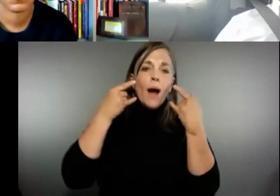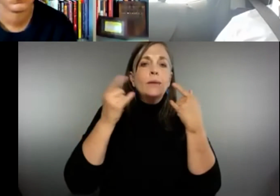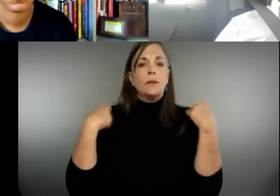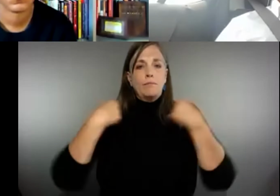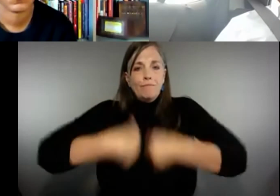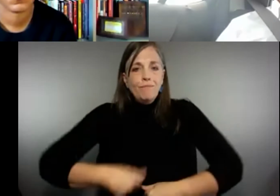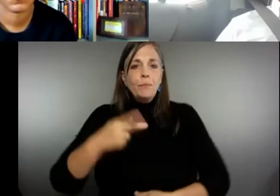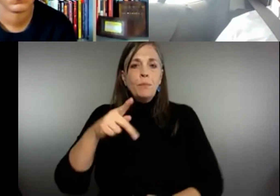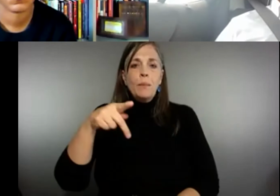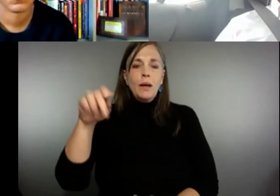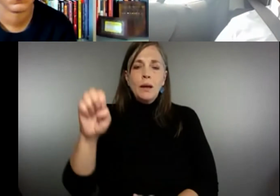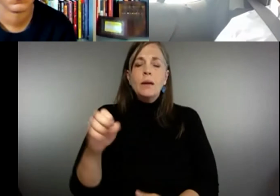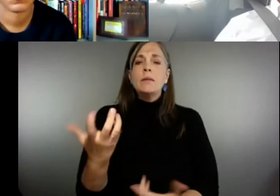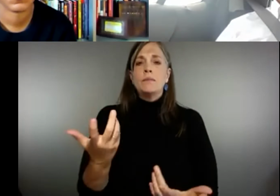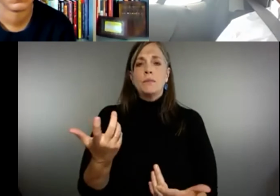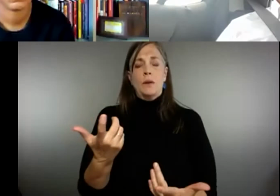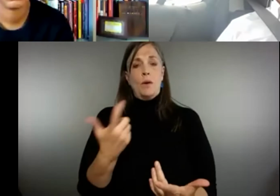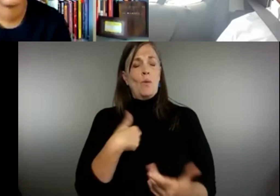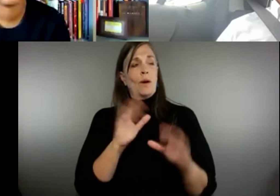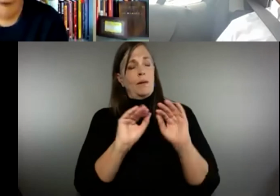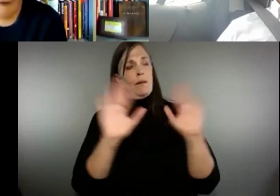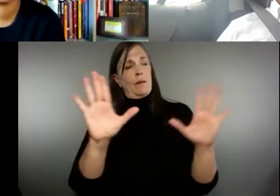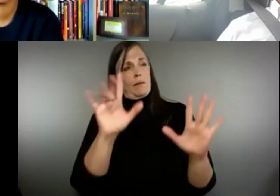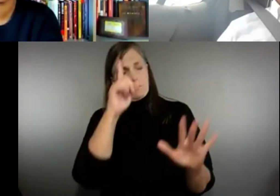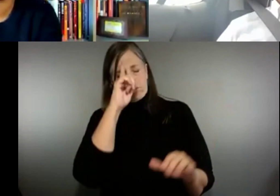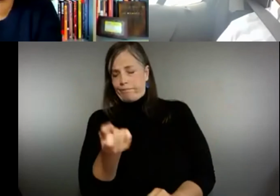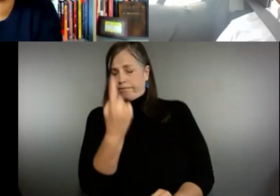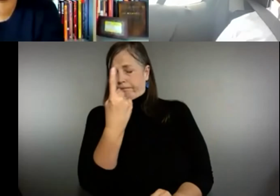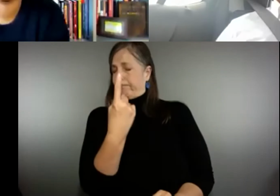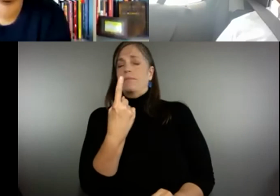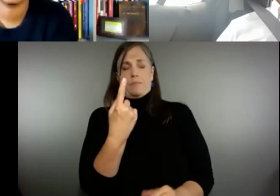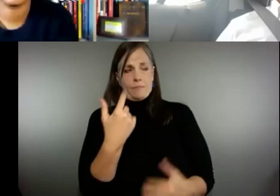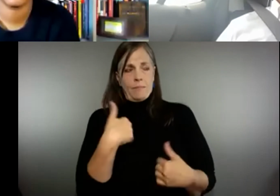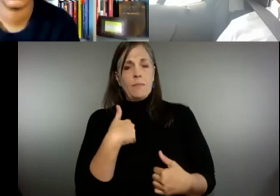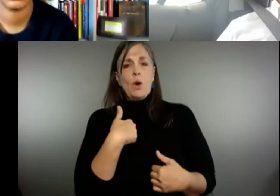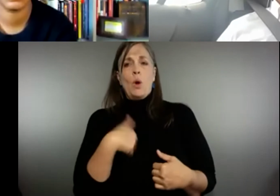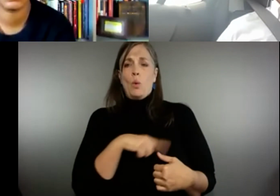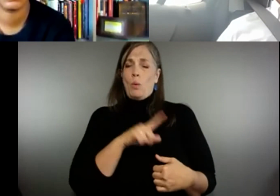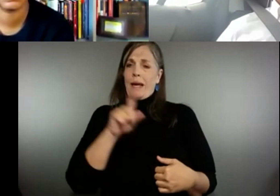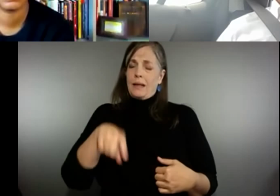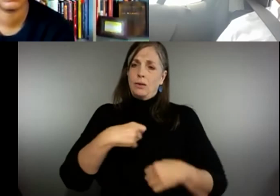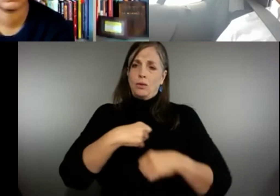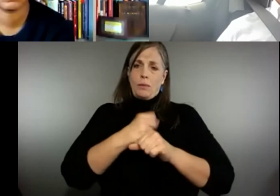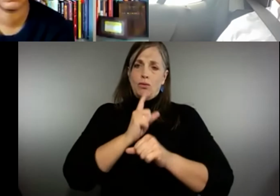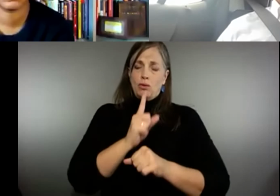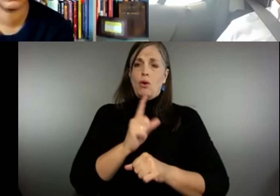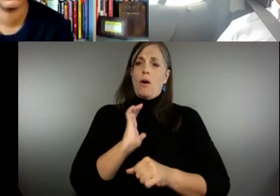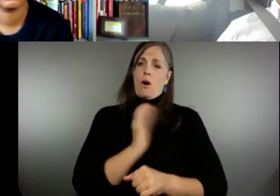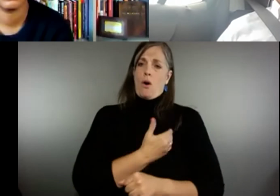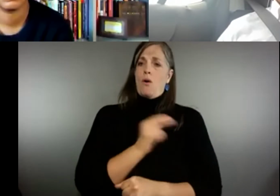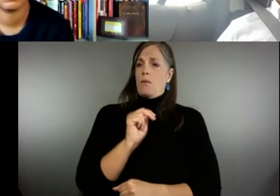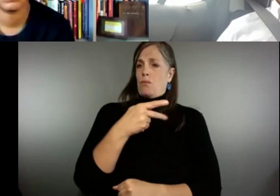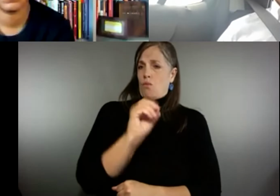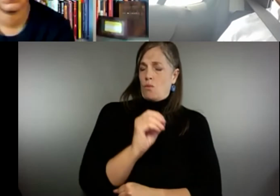clear signal that i receive is that we need to ensure our non-profits again one have a greater flexibility